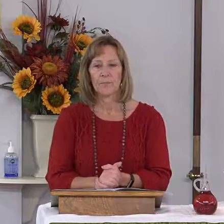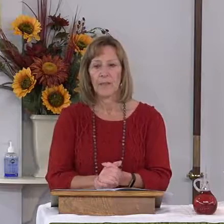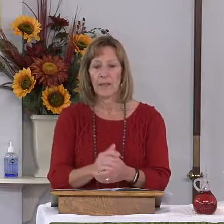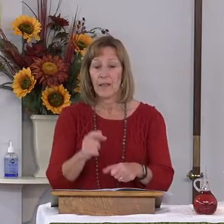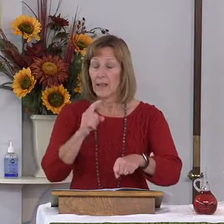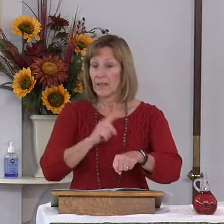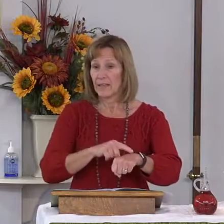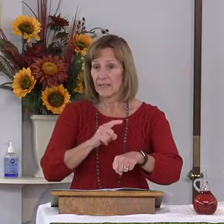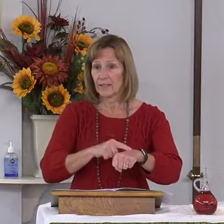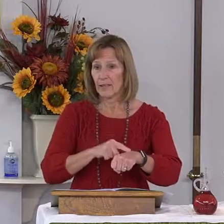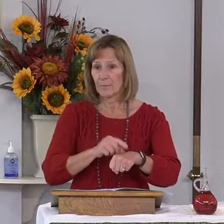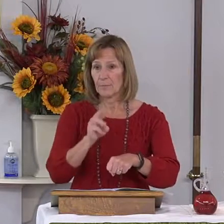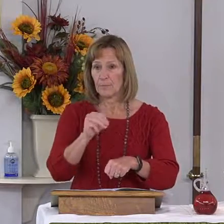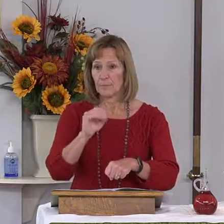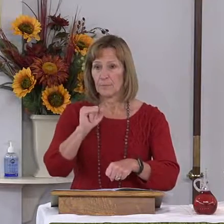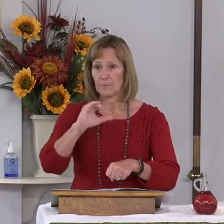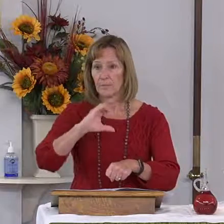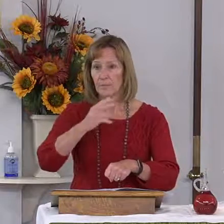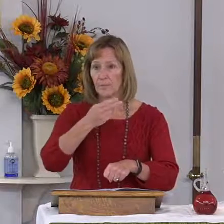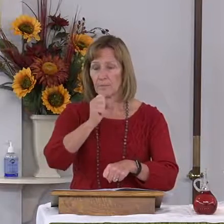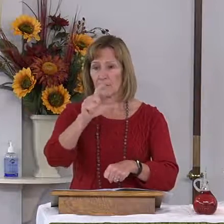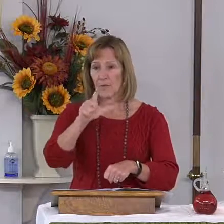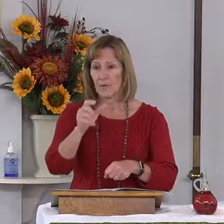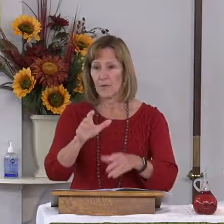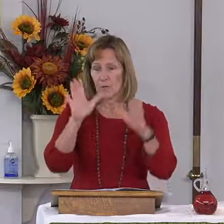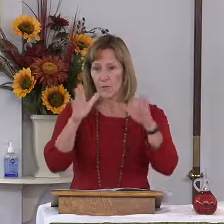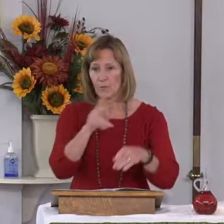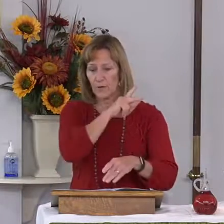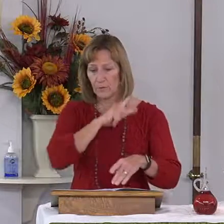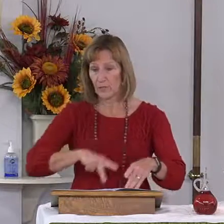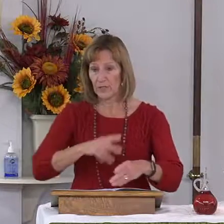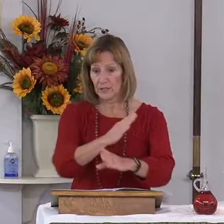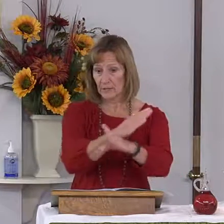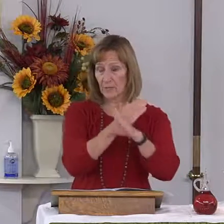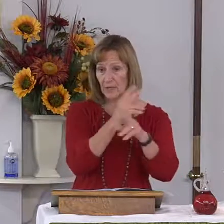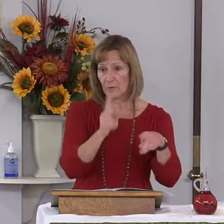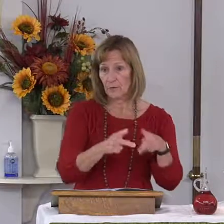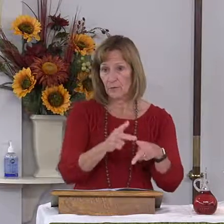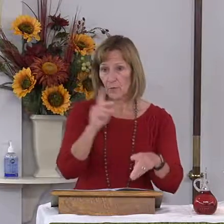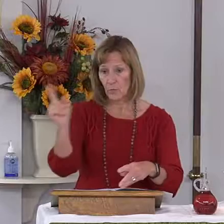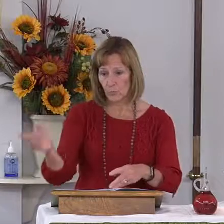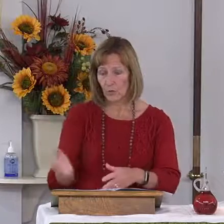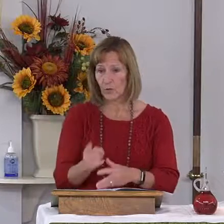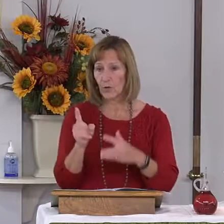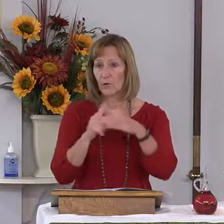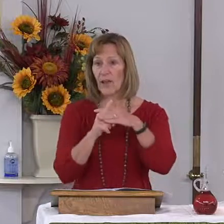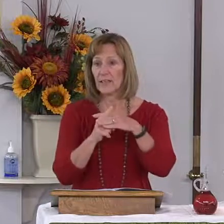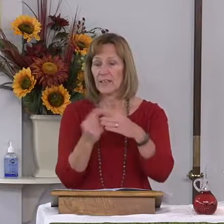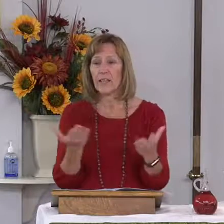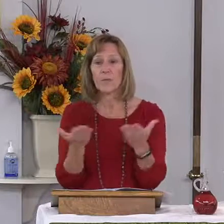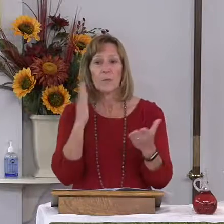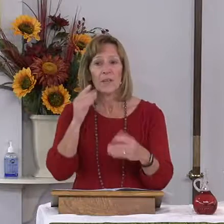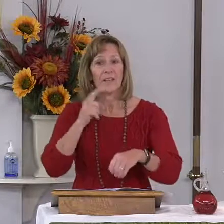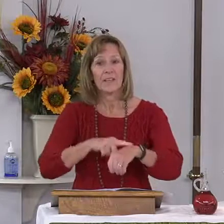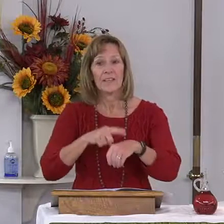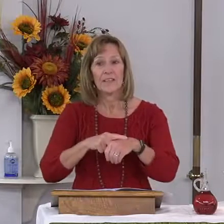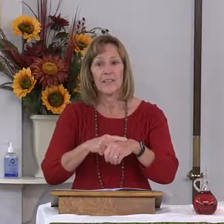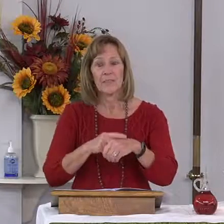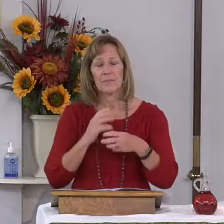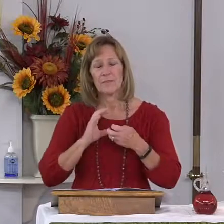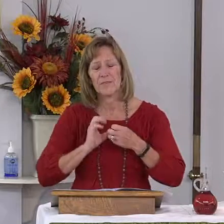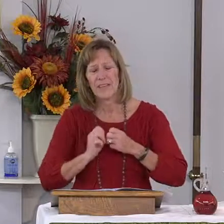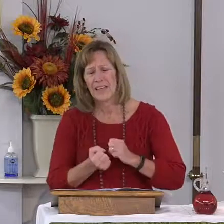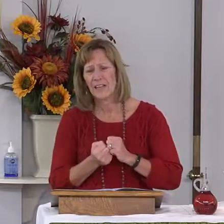At that time, Michael, the great prince, the protector of your people, shall arise. There shall be a time of